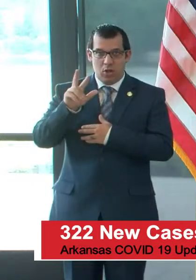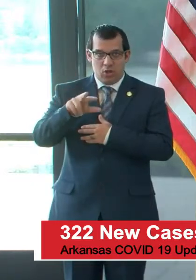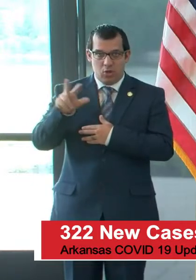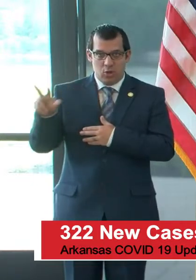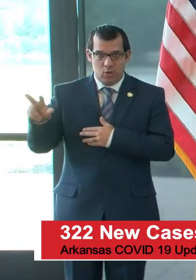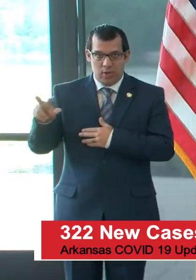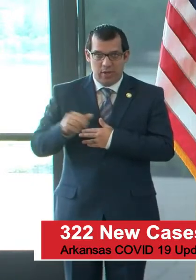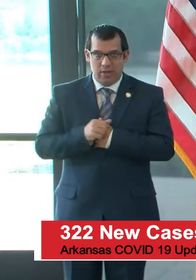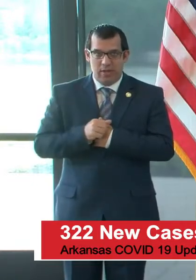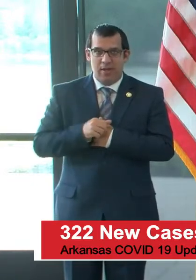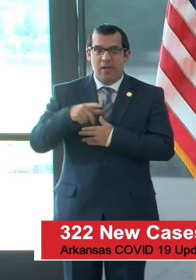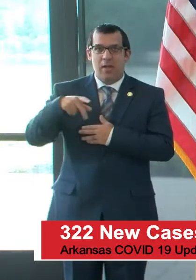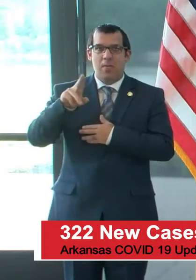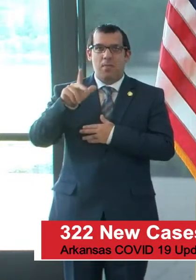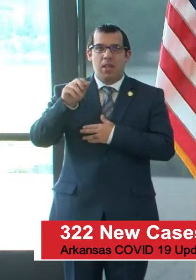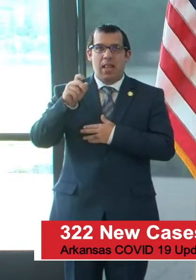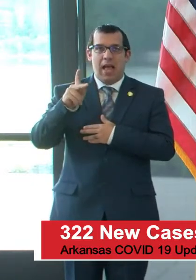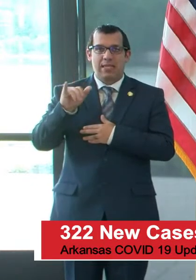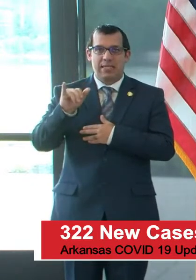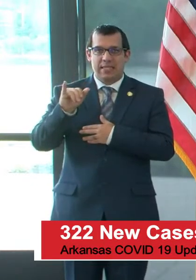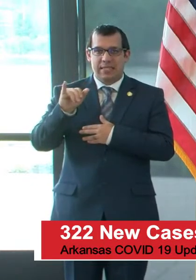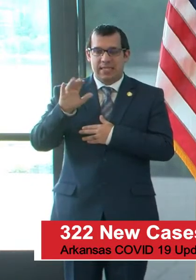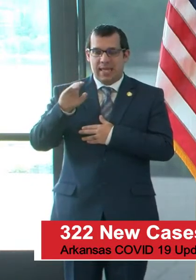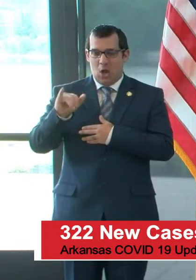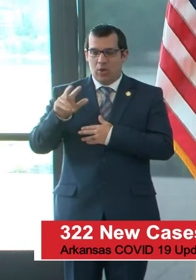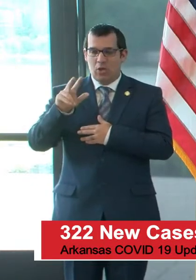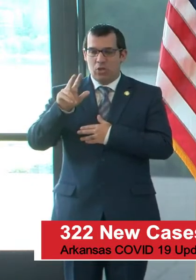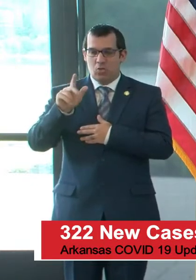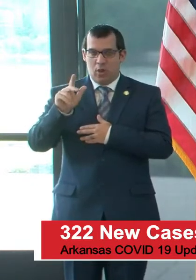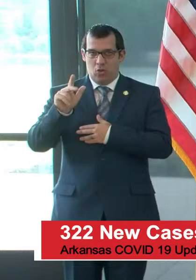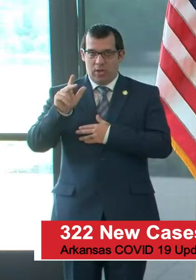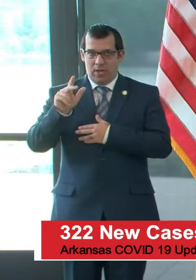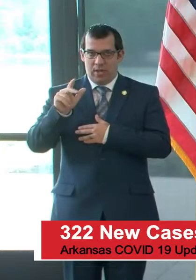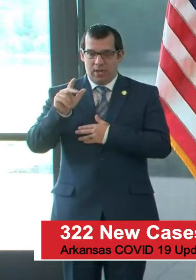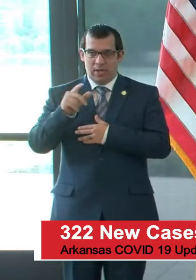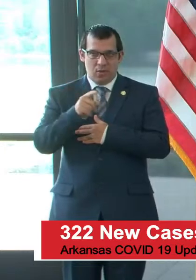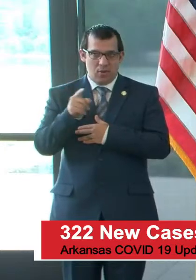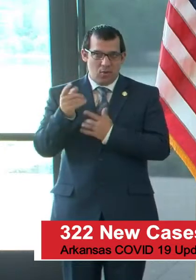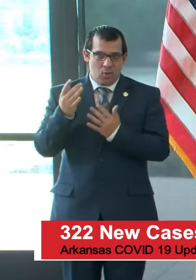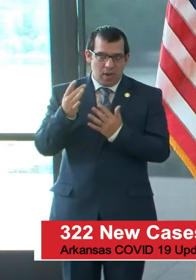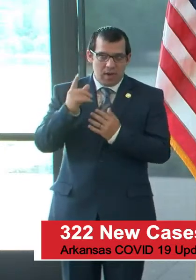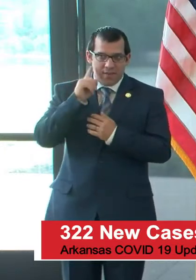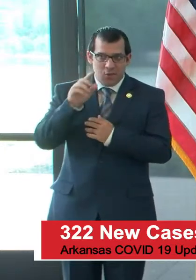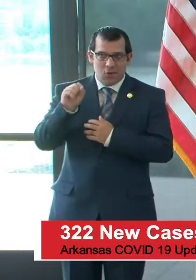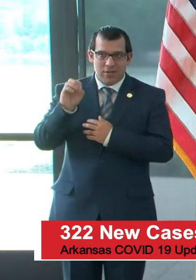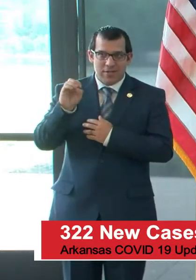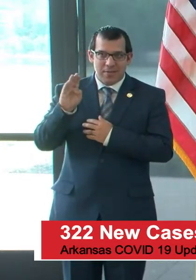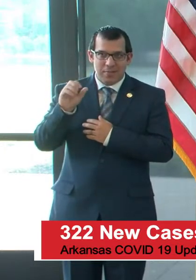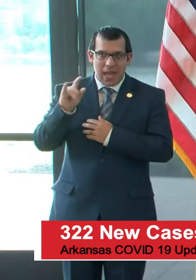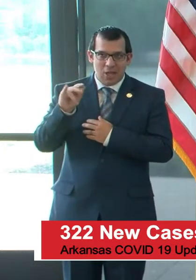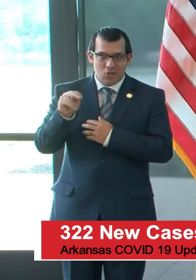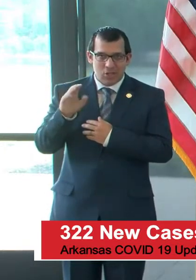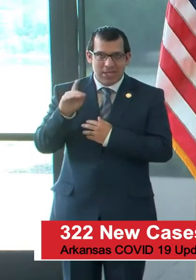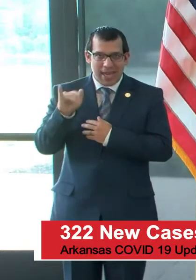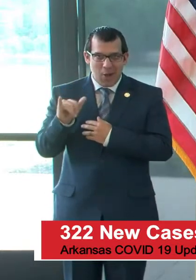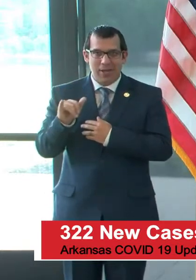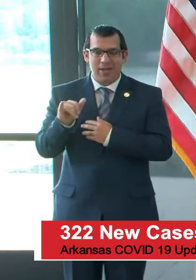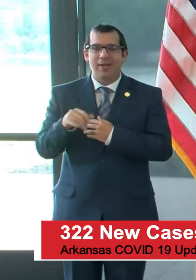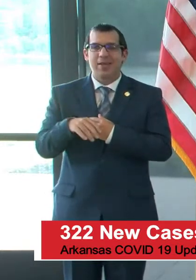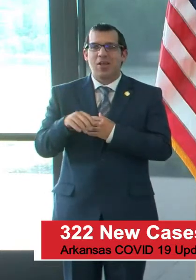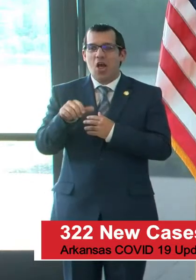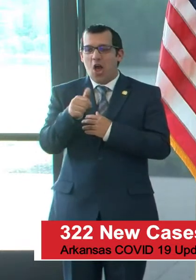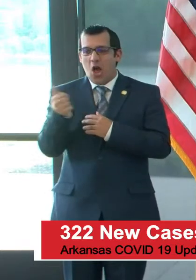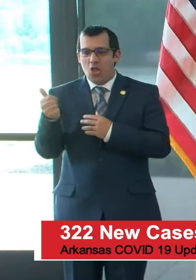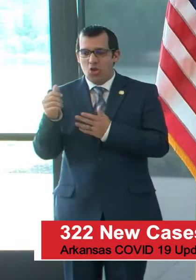33. Pulaski County had 23. And I know you all are waiting for Sebastian County. All the rest of them